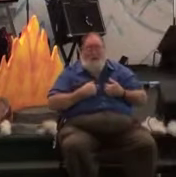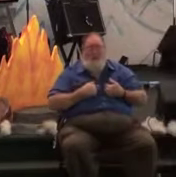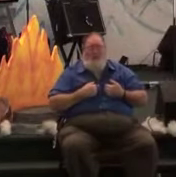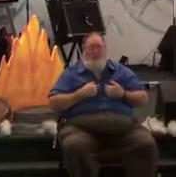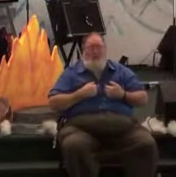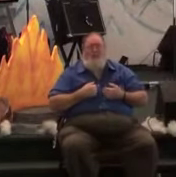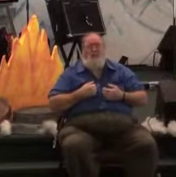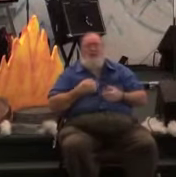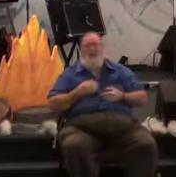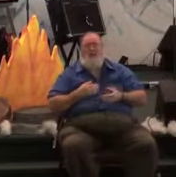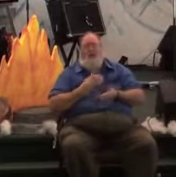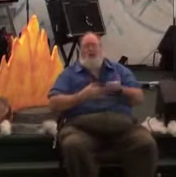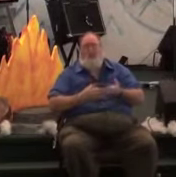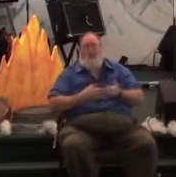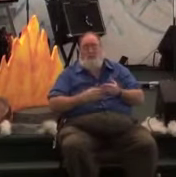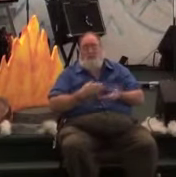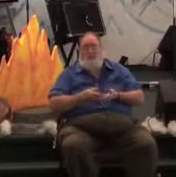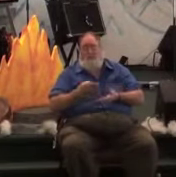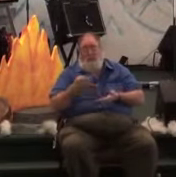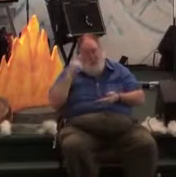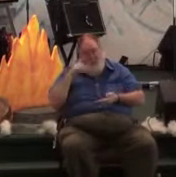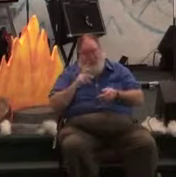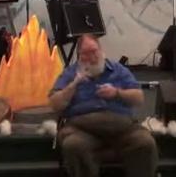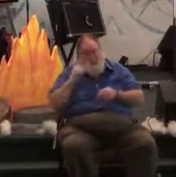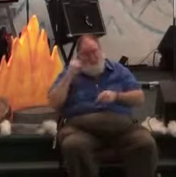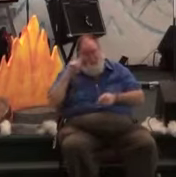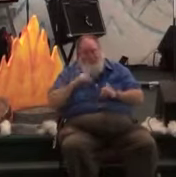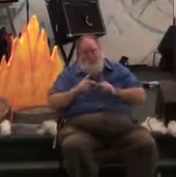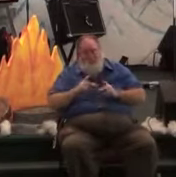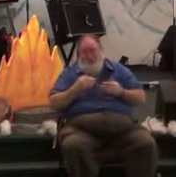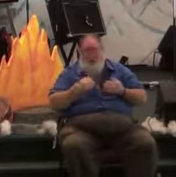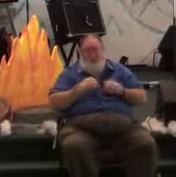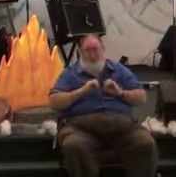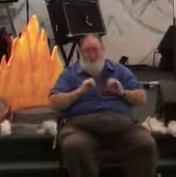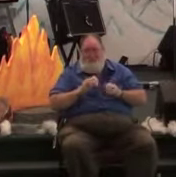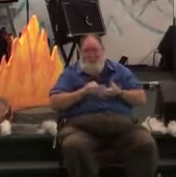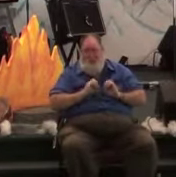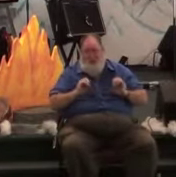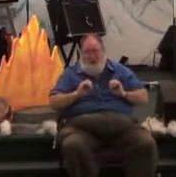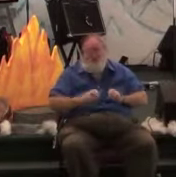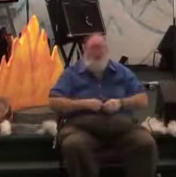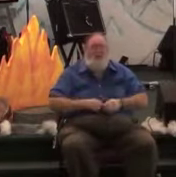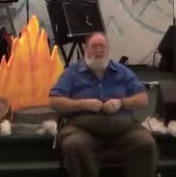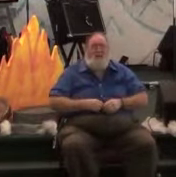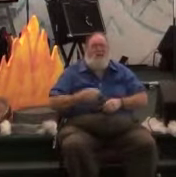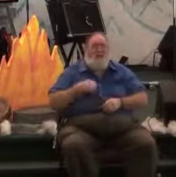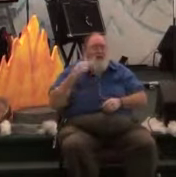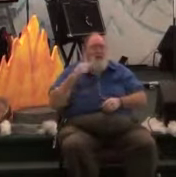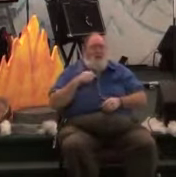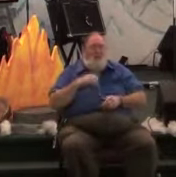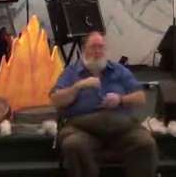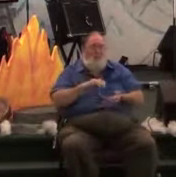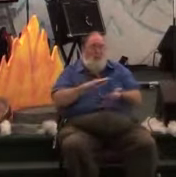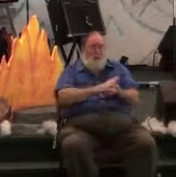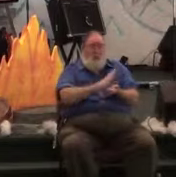get in and get good seats. And I think they'll even be able to talk to some of the band members. So there's a sign-up sheet out there for